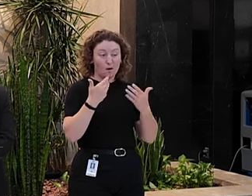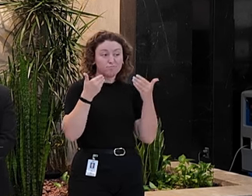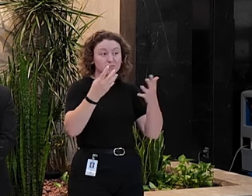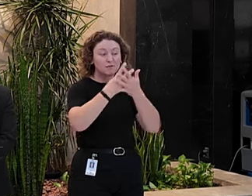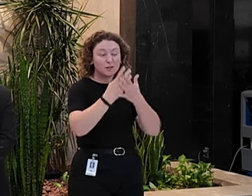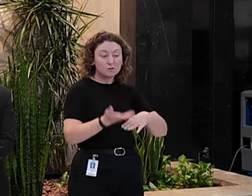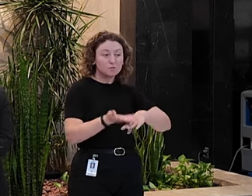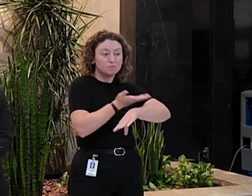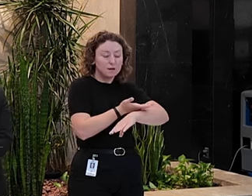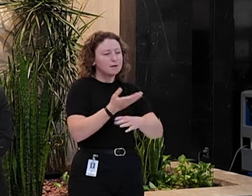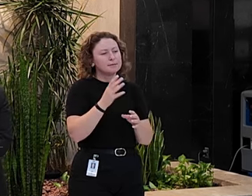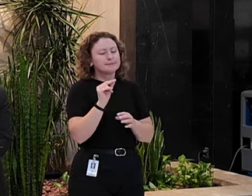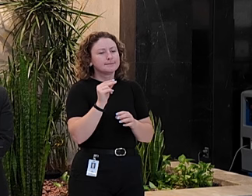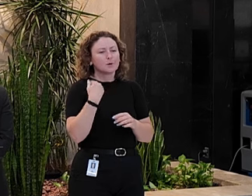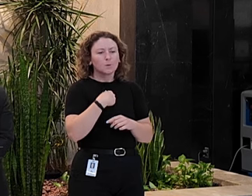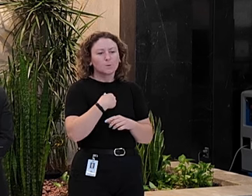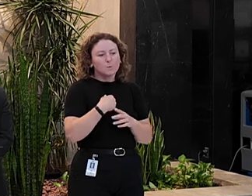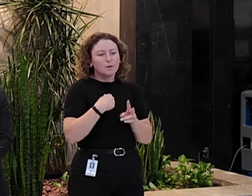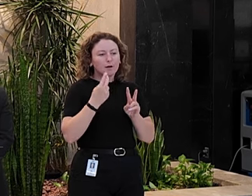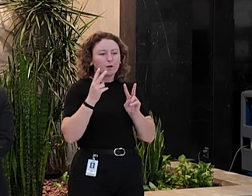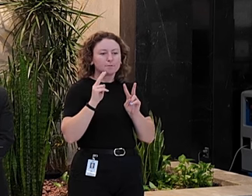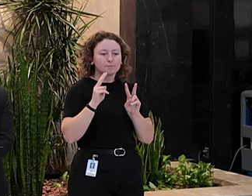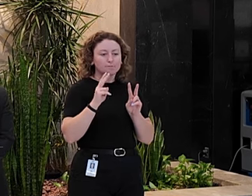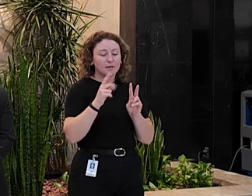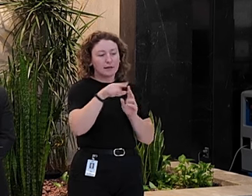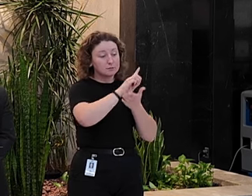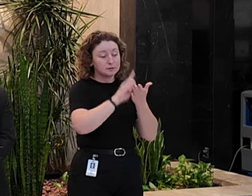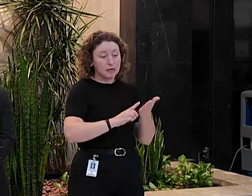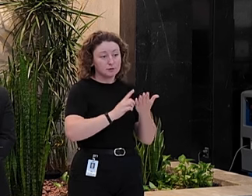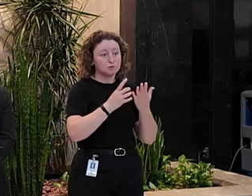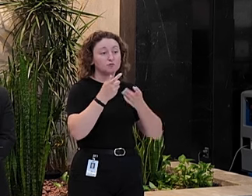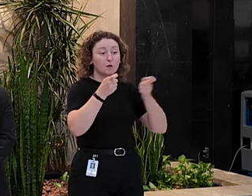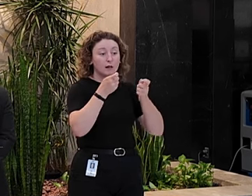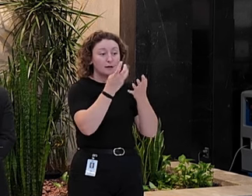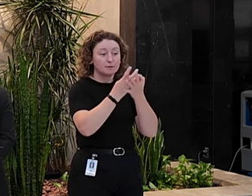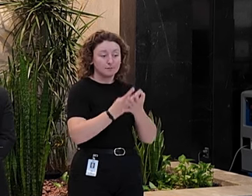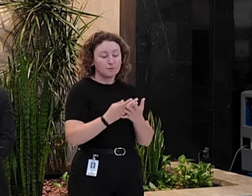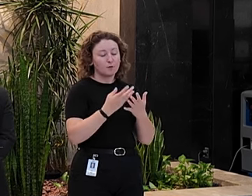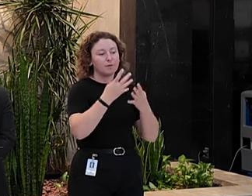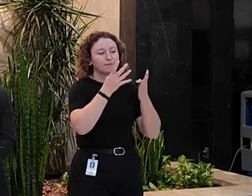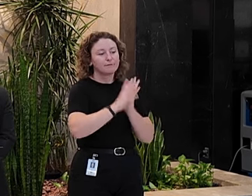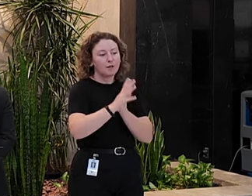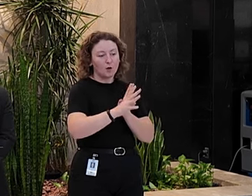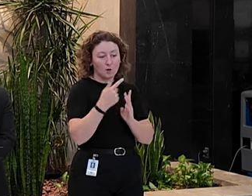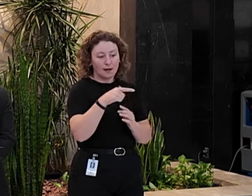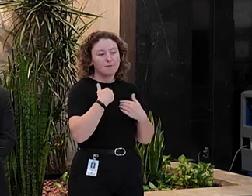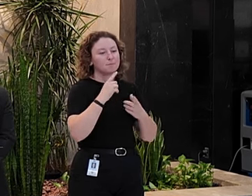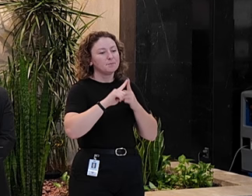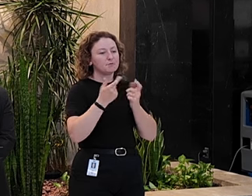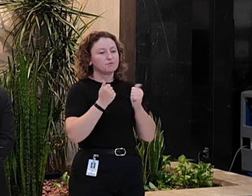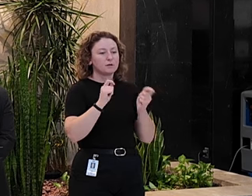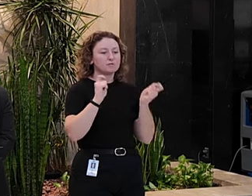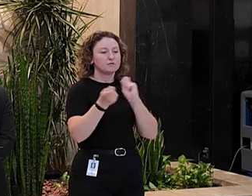designed to handle the rate of flow that they have. We're more akin to looking at what changes can we do in the way that they function to